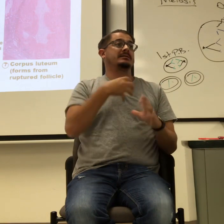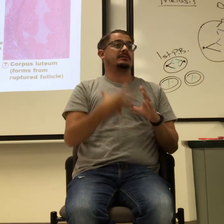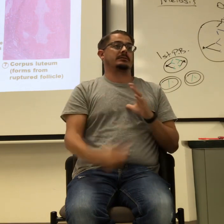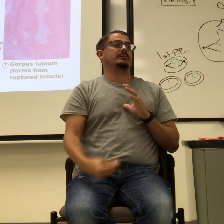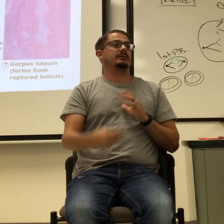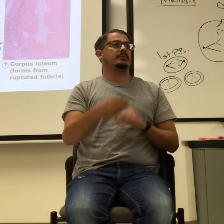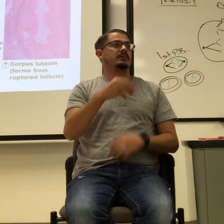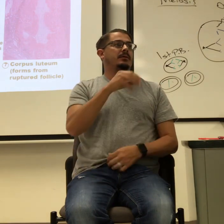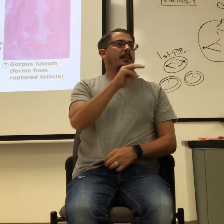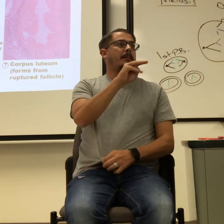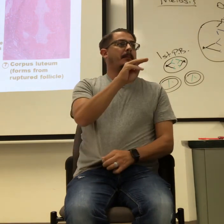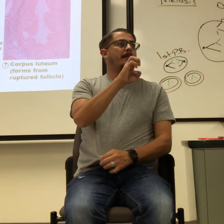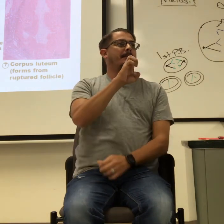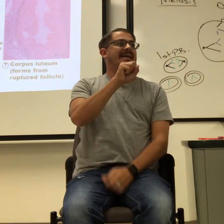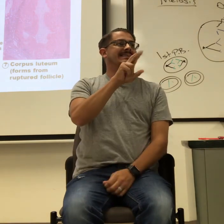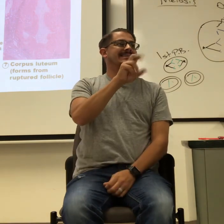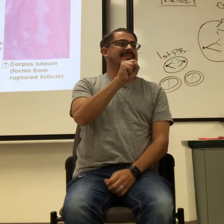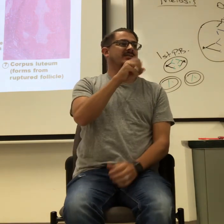secreting